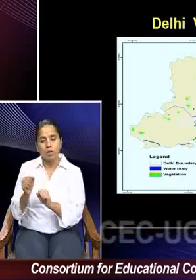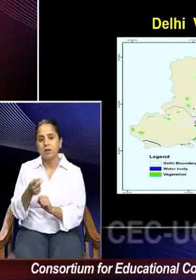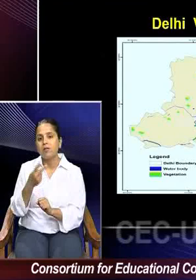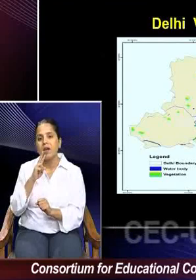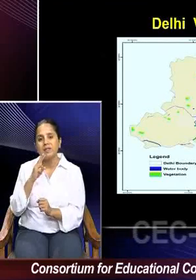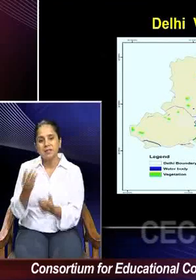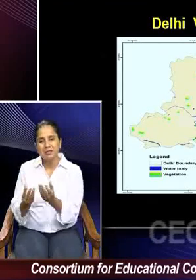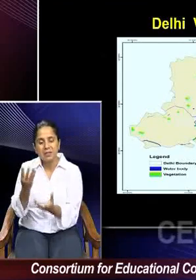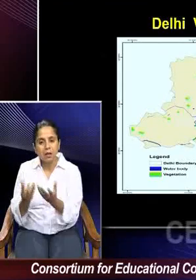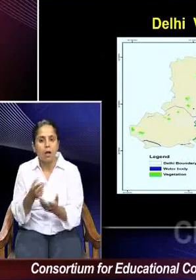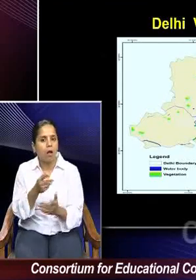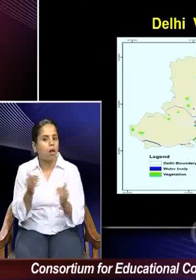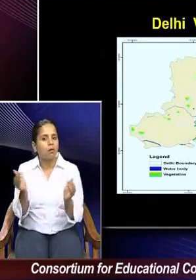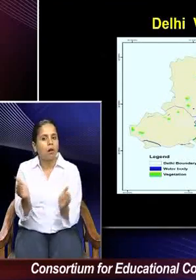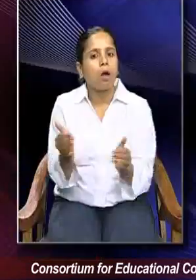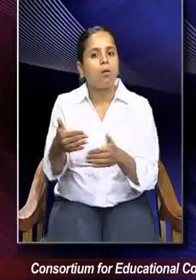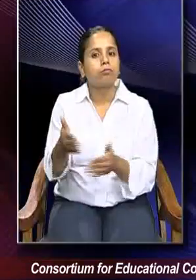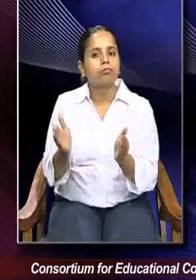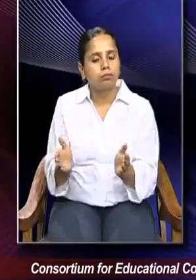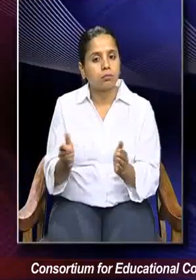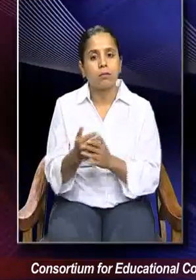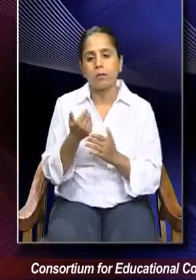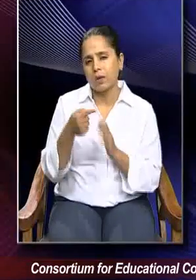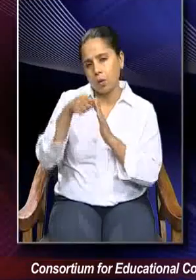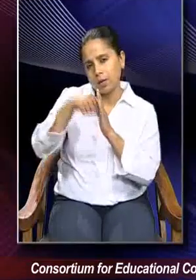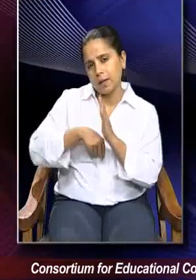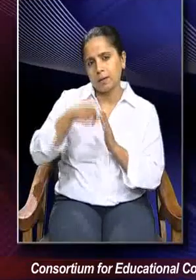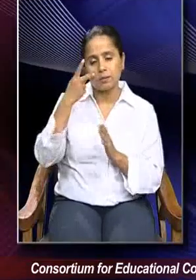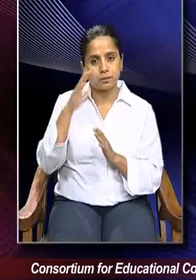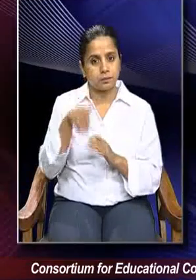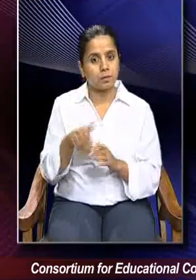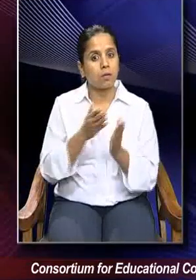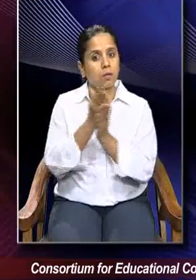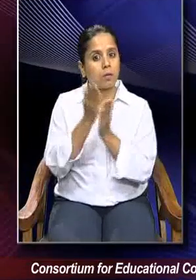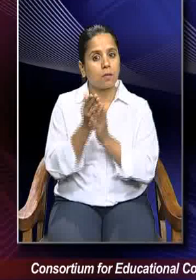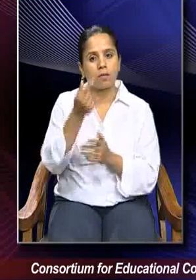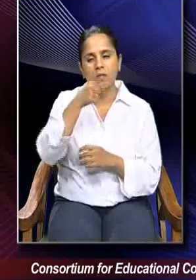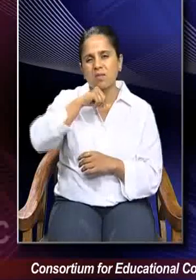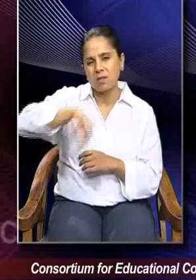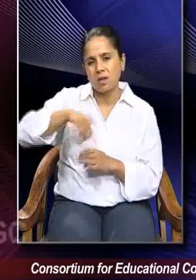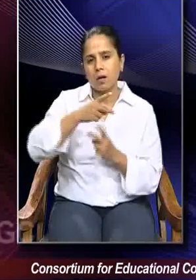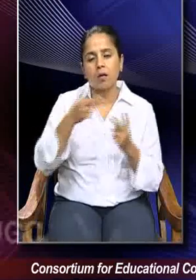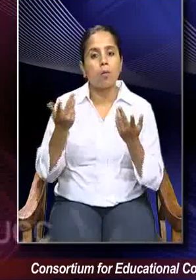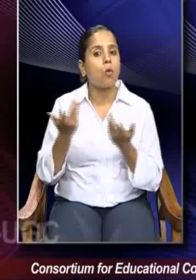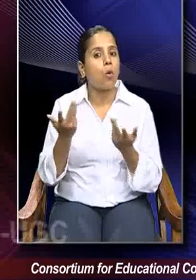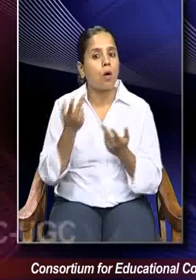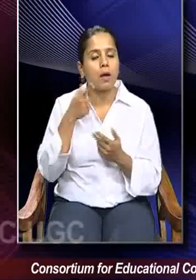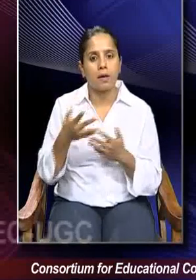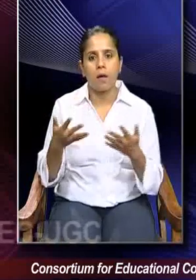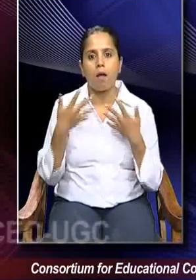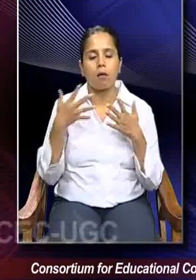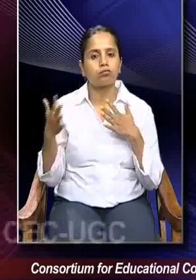vegetation. Now, if we go deeper into the types of pollution, one can see that air